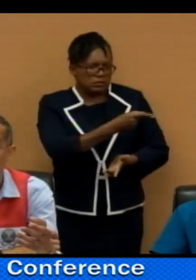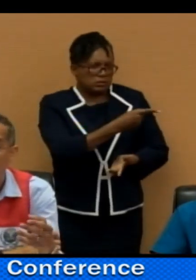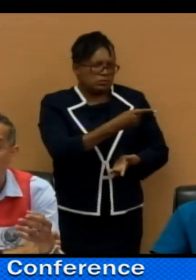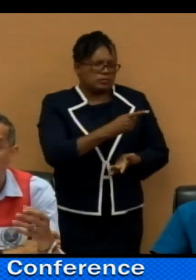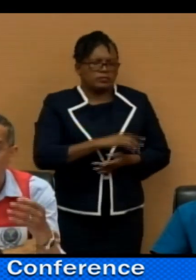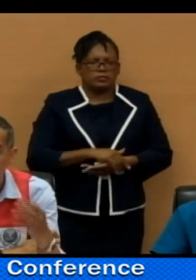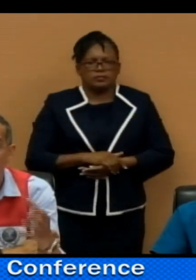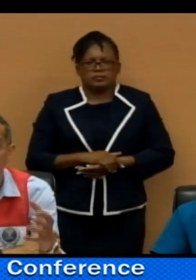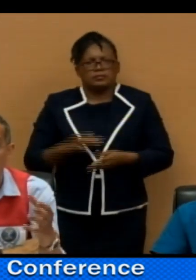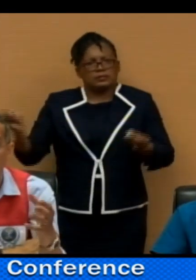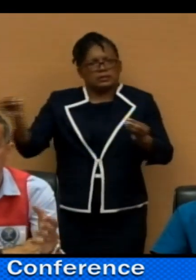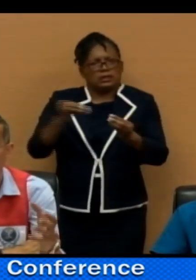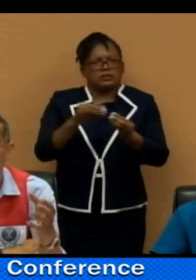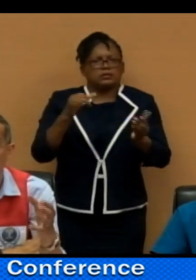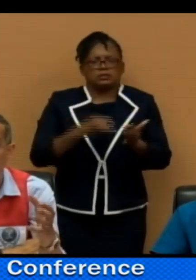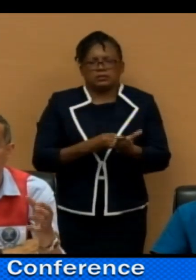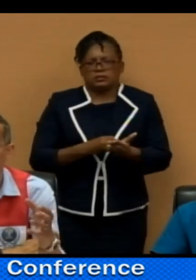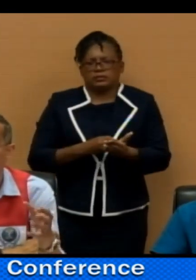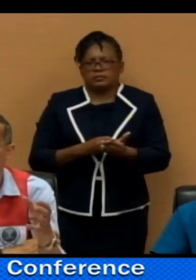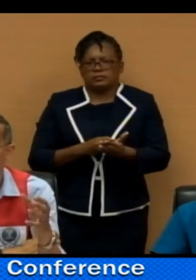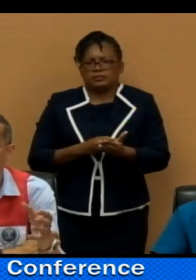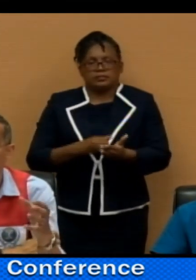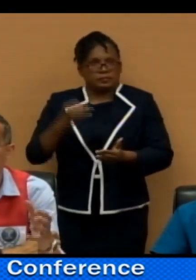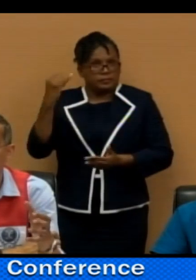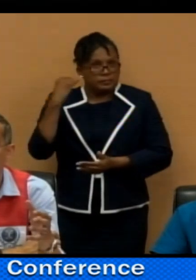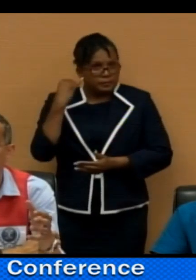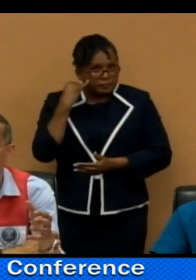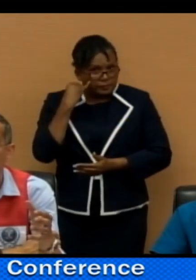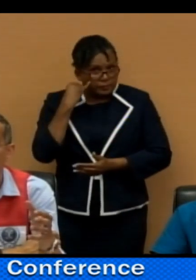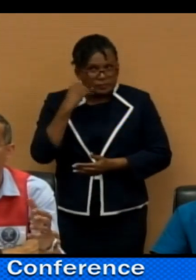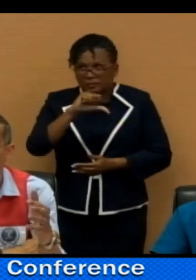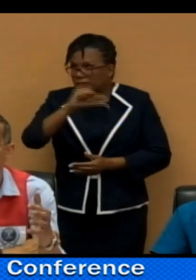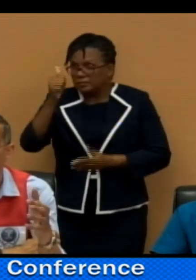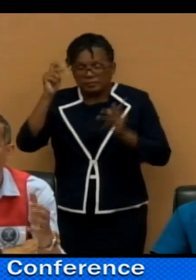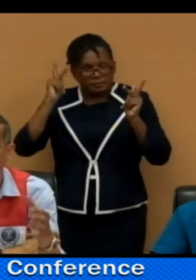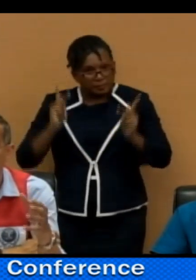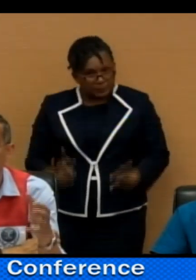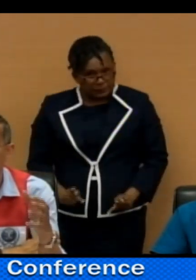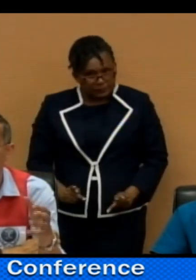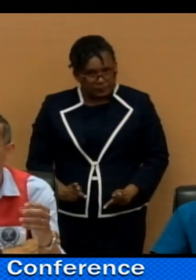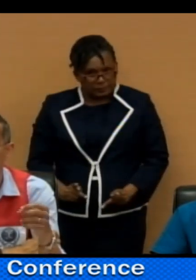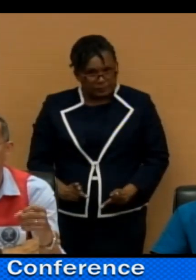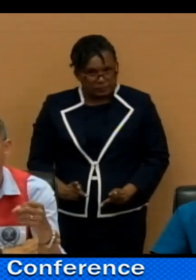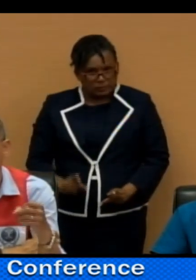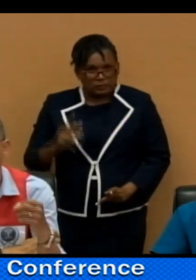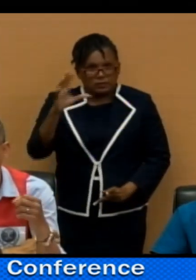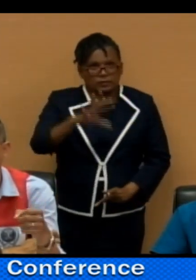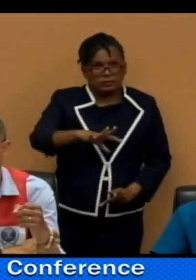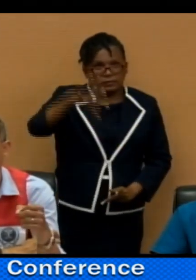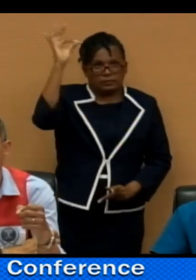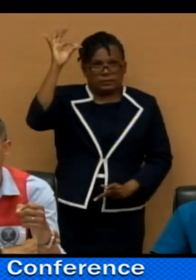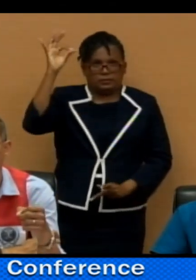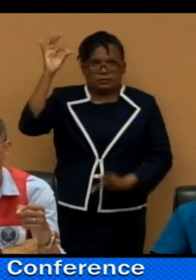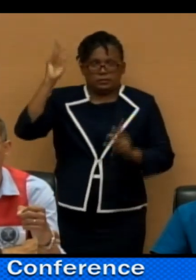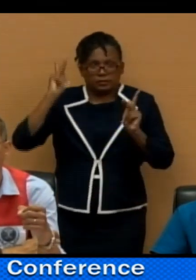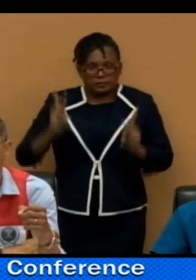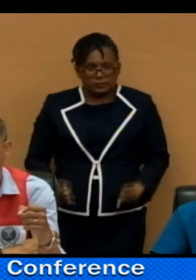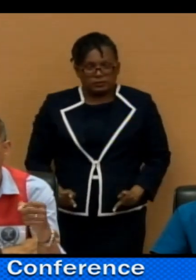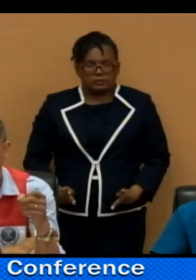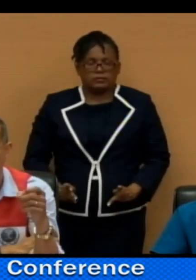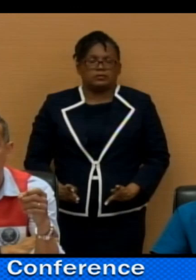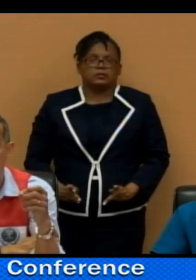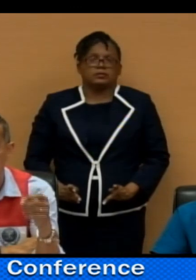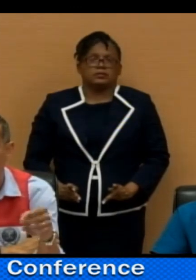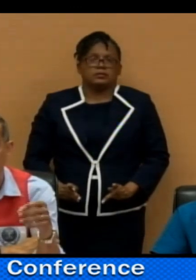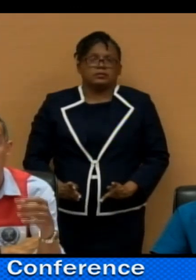it, anyone that we believe may have been in contact with that individual, we are getting in touch with if we have not already gotten in touch with, and